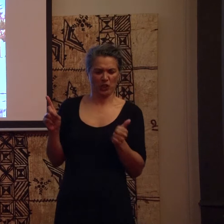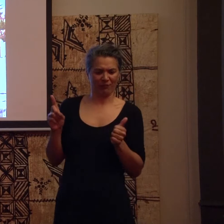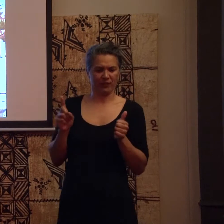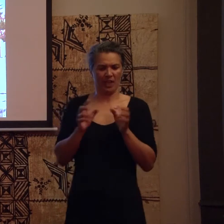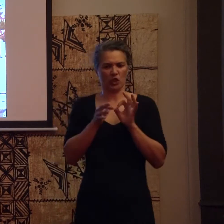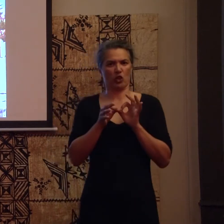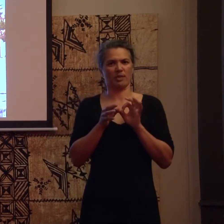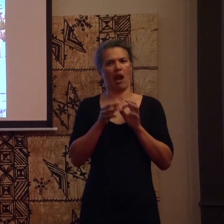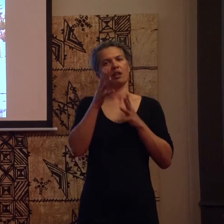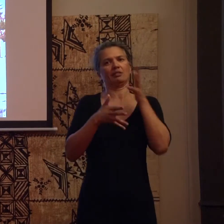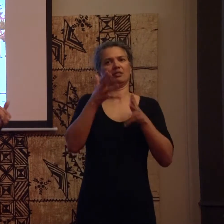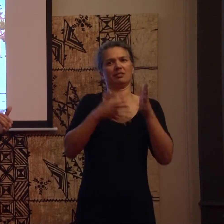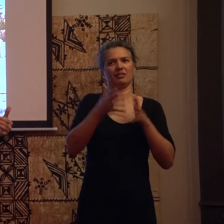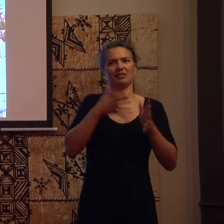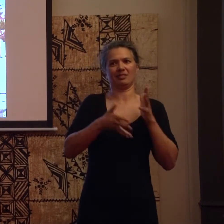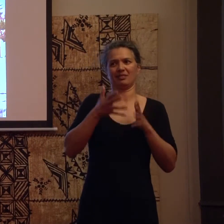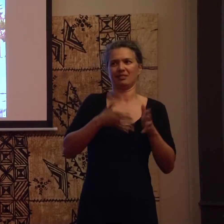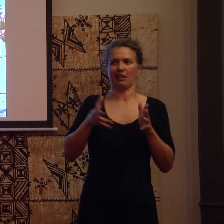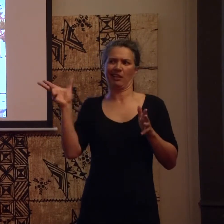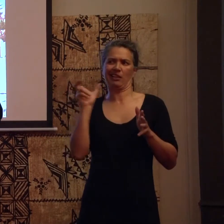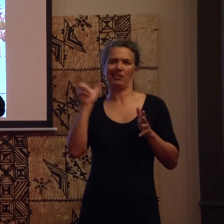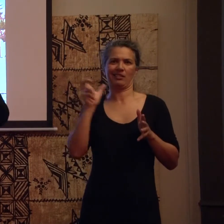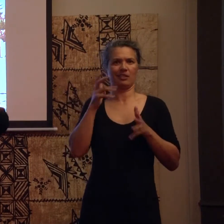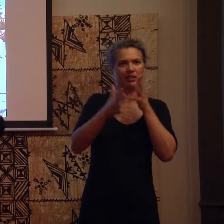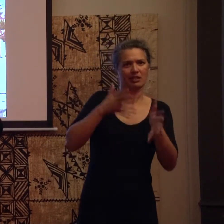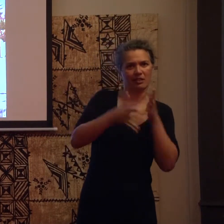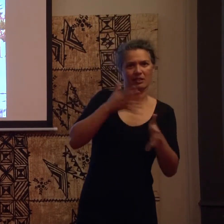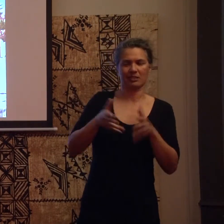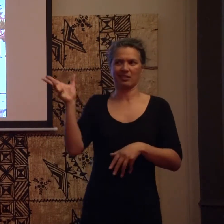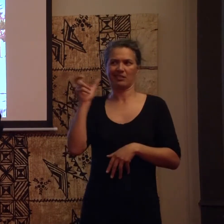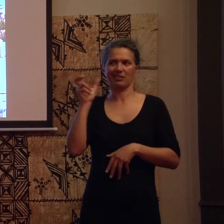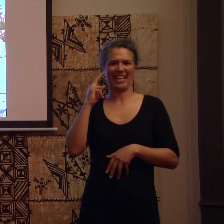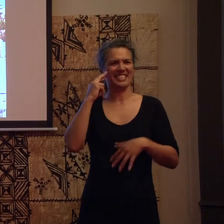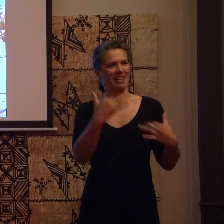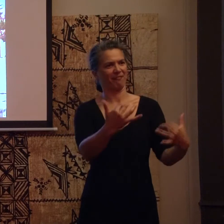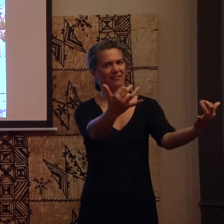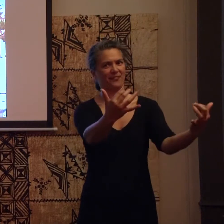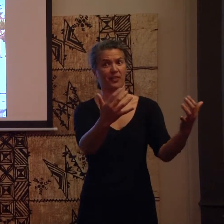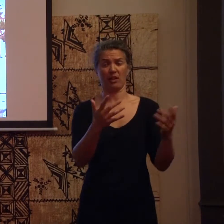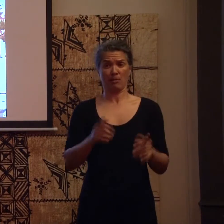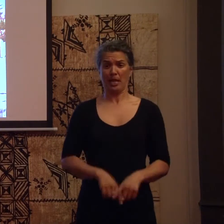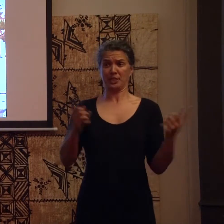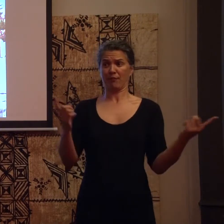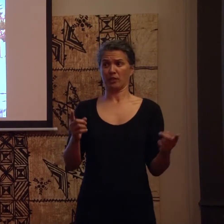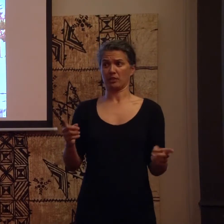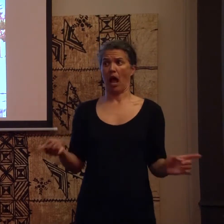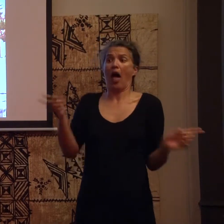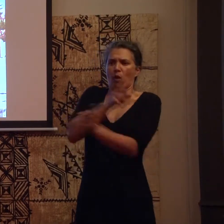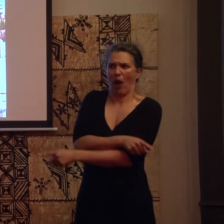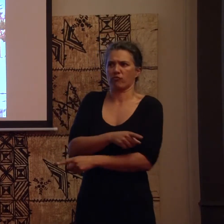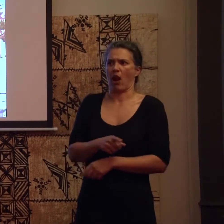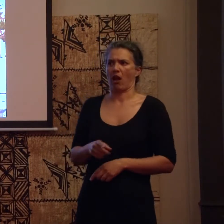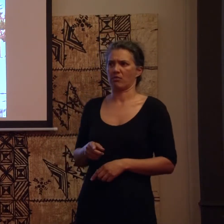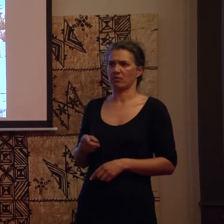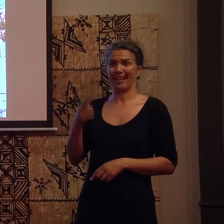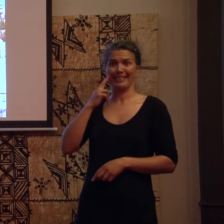signing, going from speech to sign. So they're signing for the deaf people in the audience. Tonight it's going to be a reversal. So the